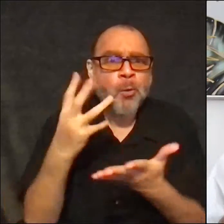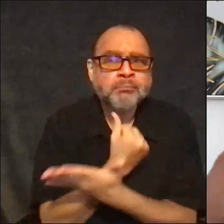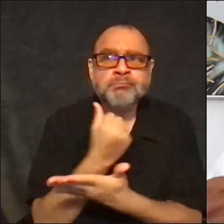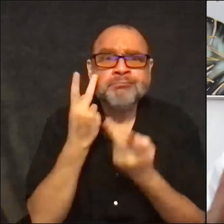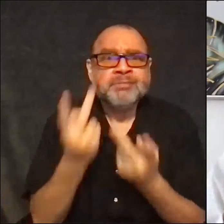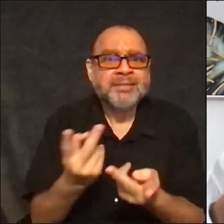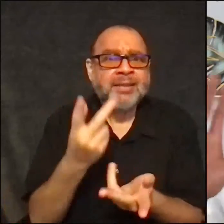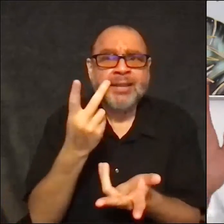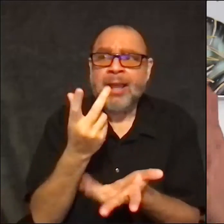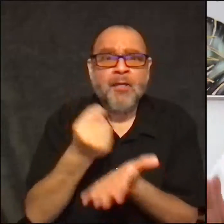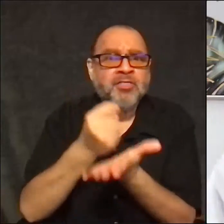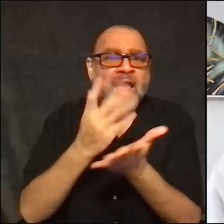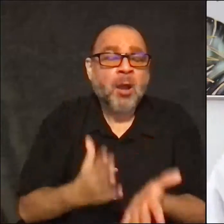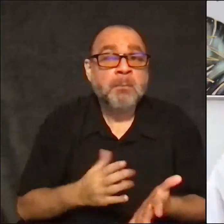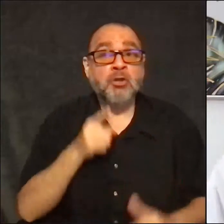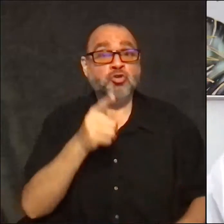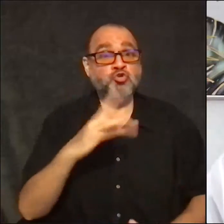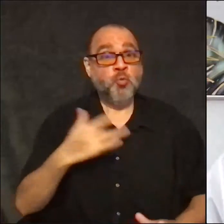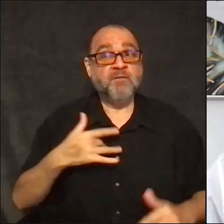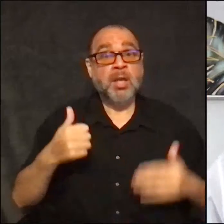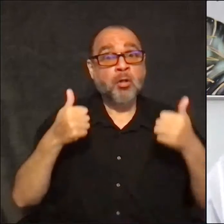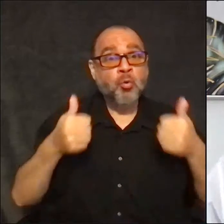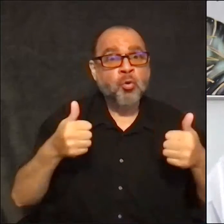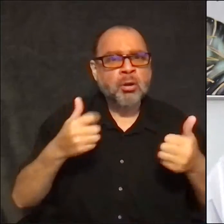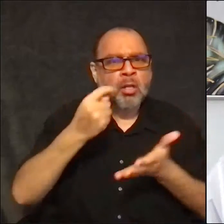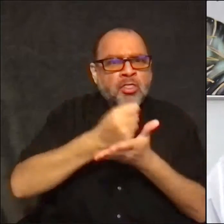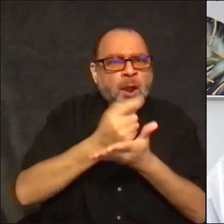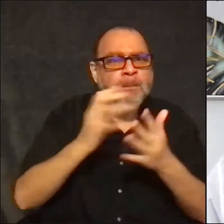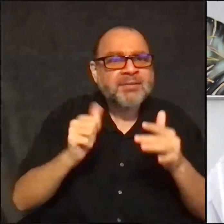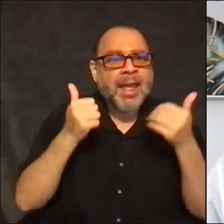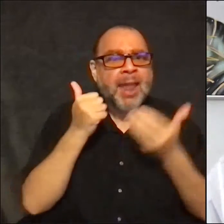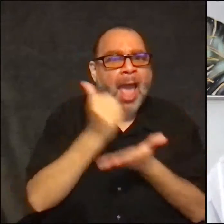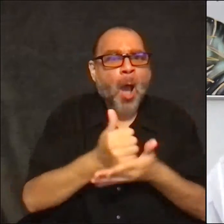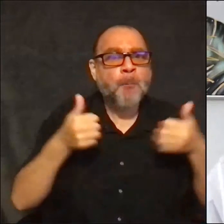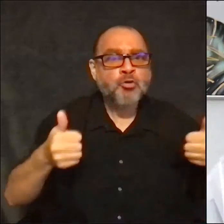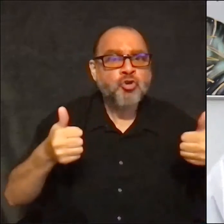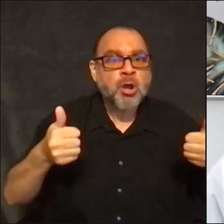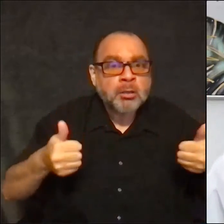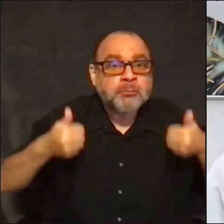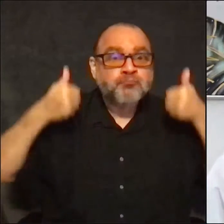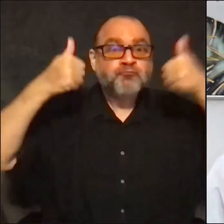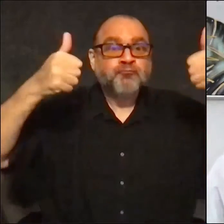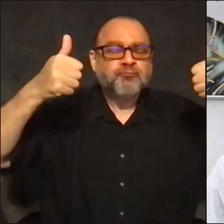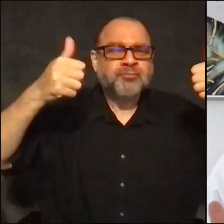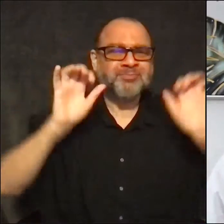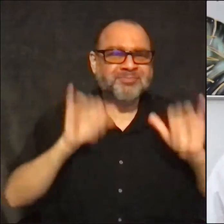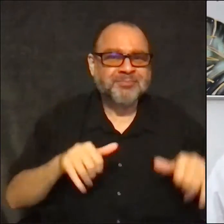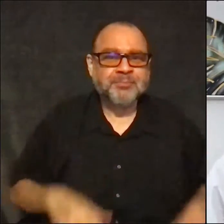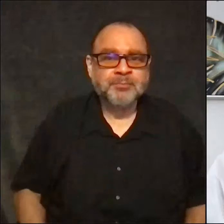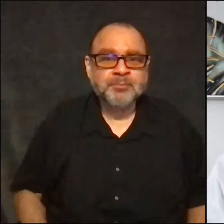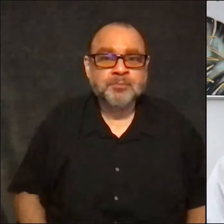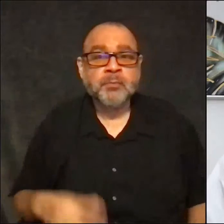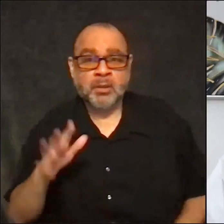you improve from wherever you are at in life going forward. We have digital humanitarian mental health in Africa is